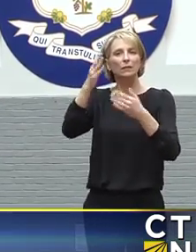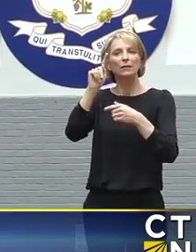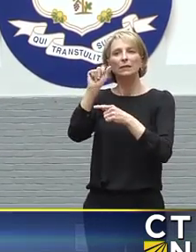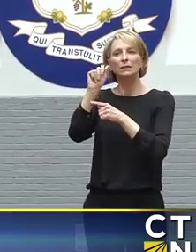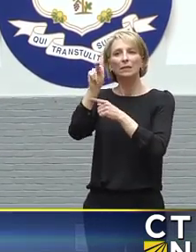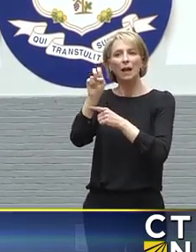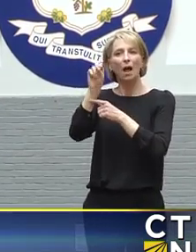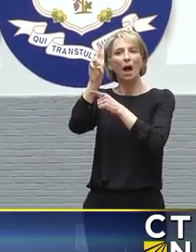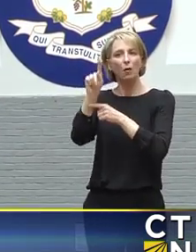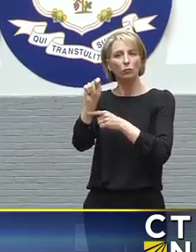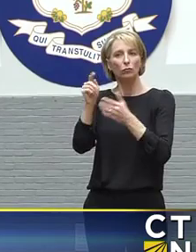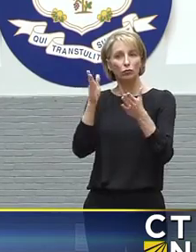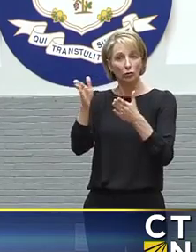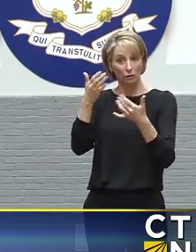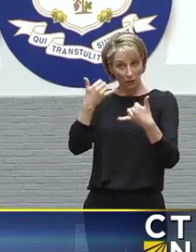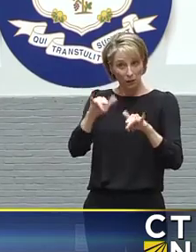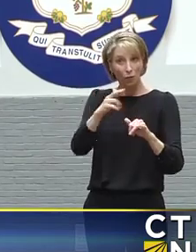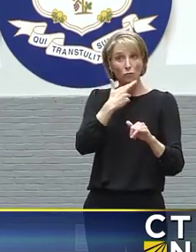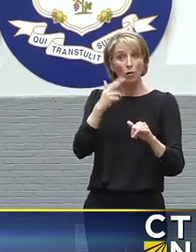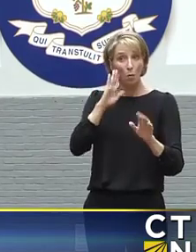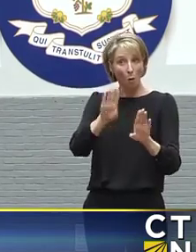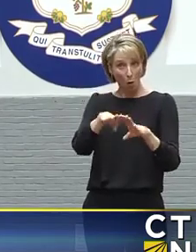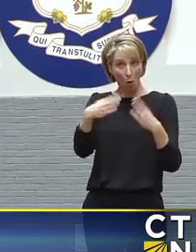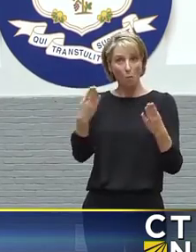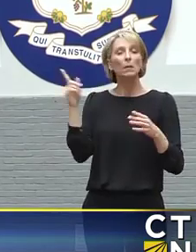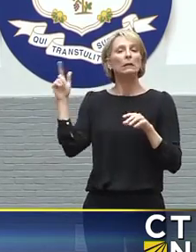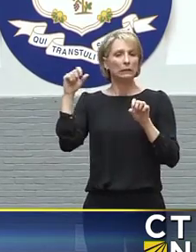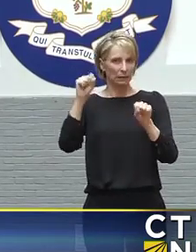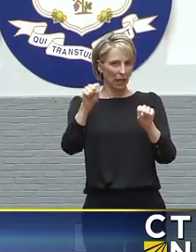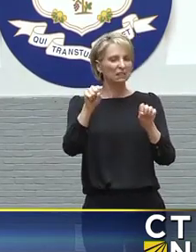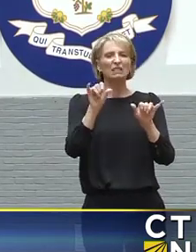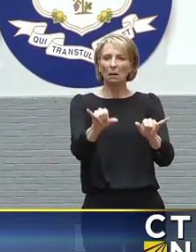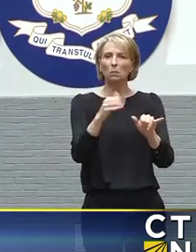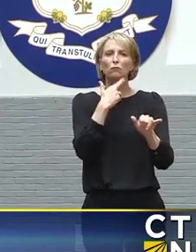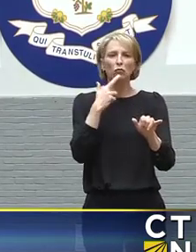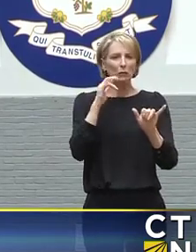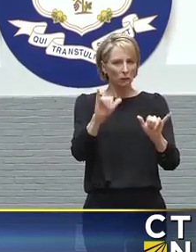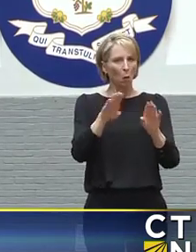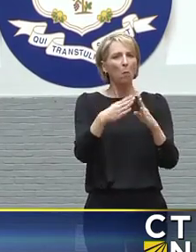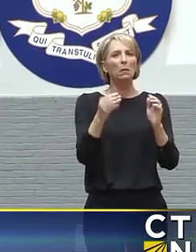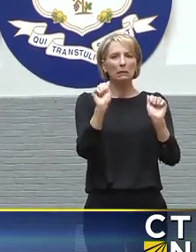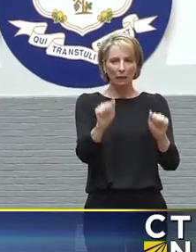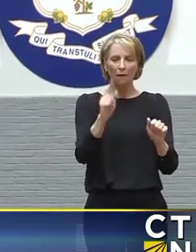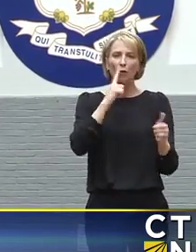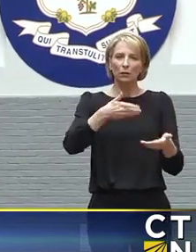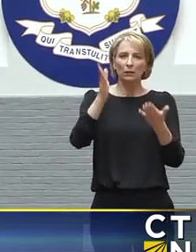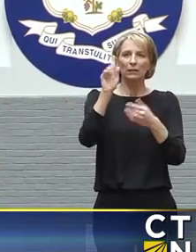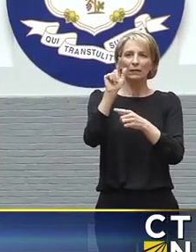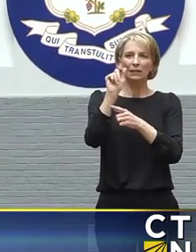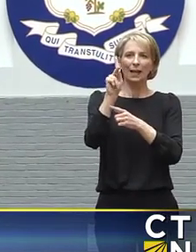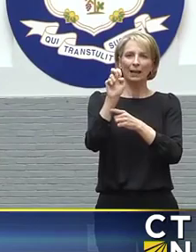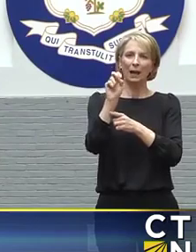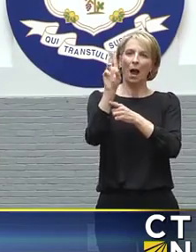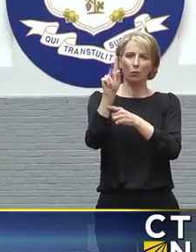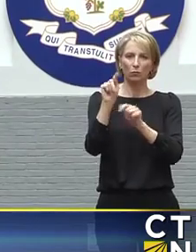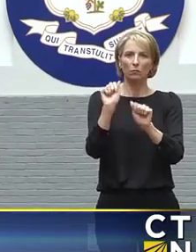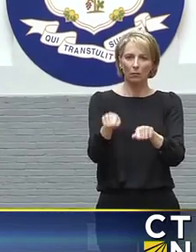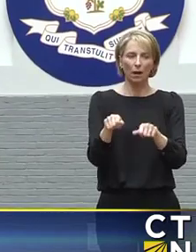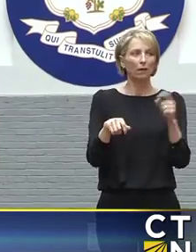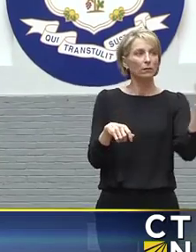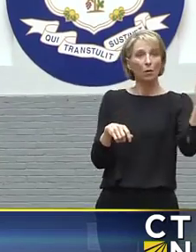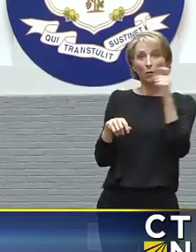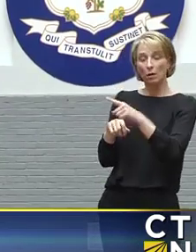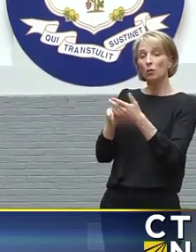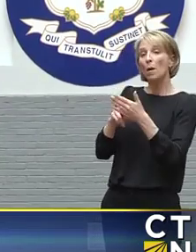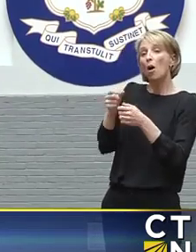would they still be able to remain open and do takeout service? Yes. Yes, that wouldn't change. So the local coffee shop can do takeout